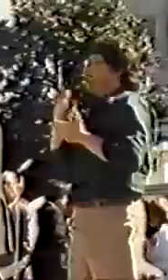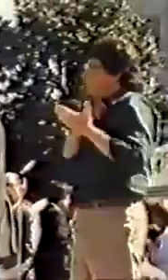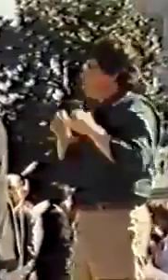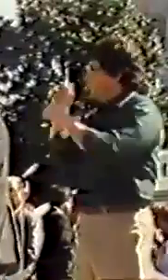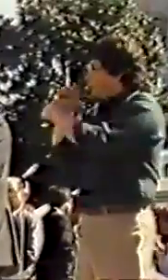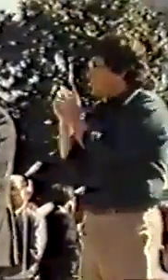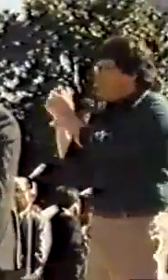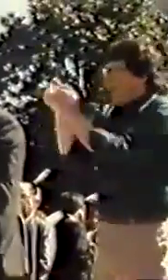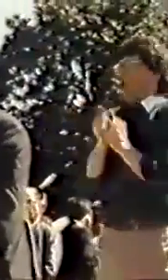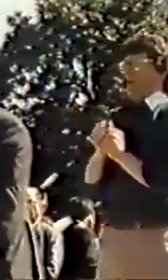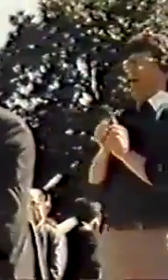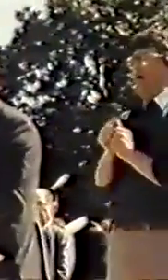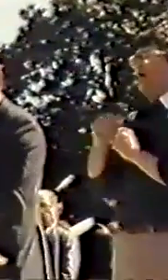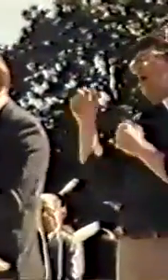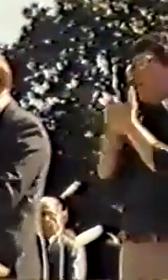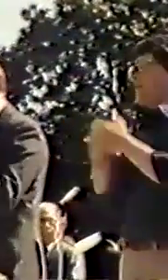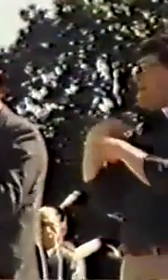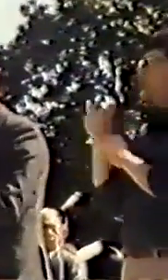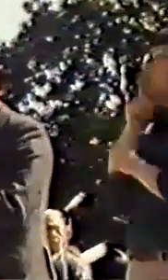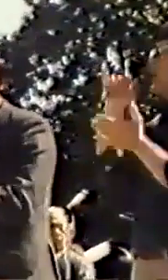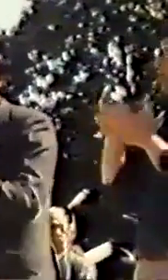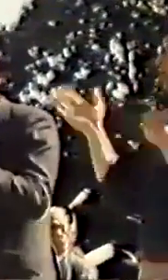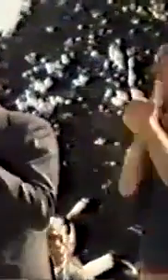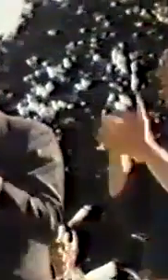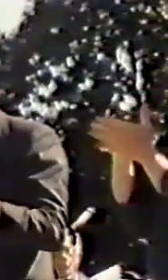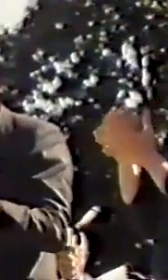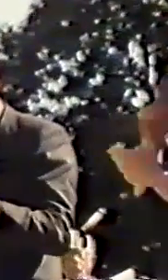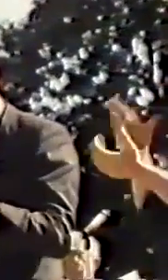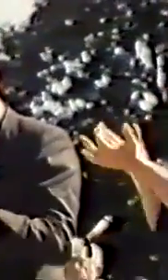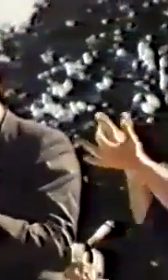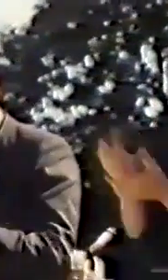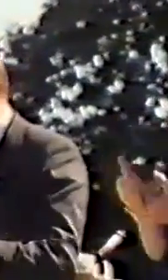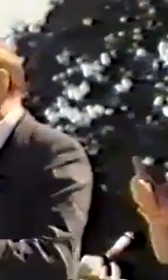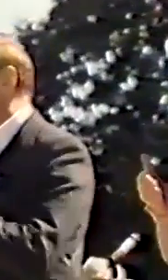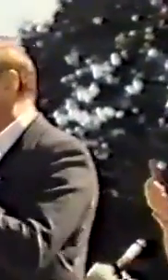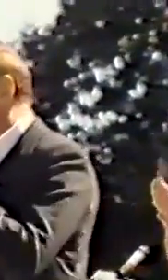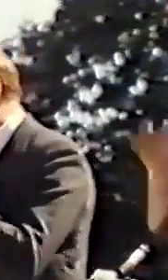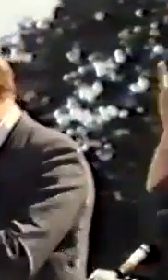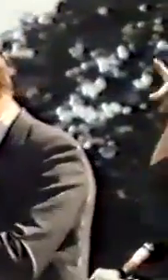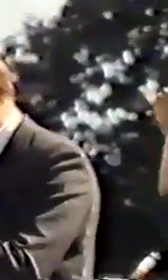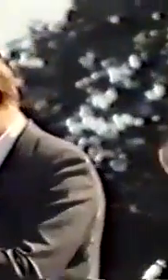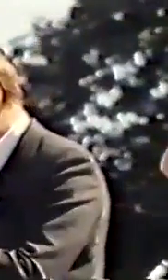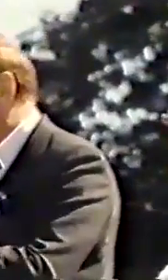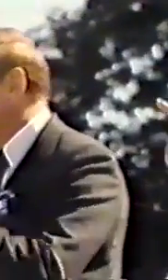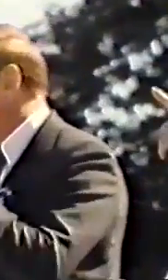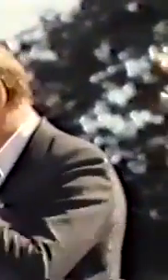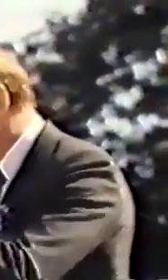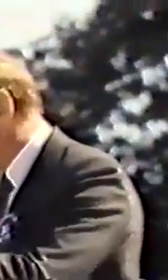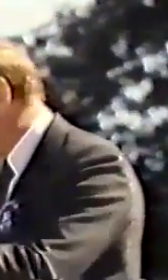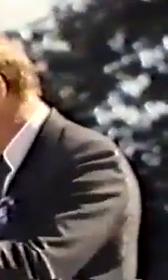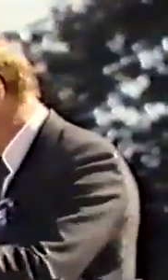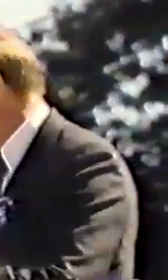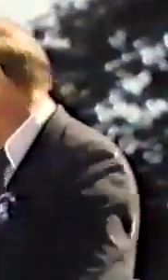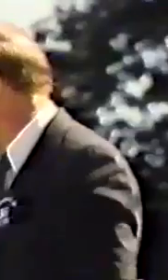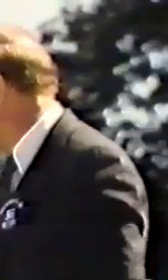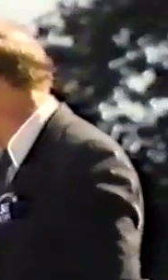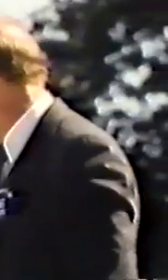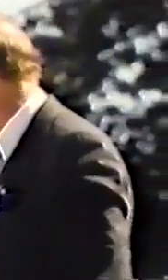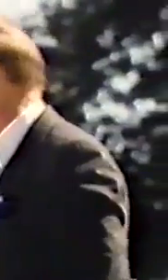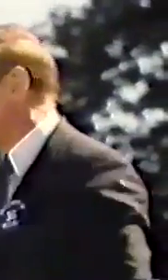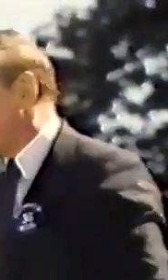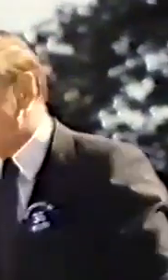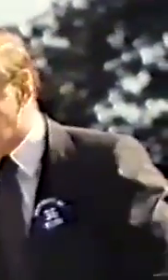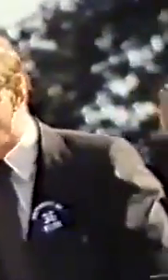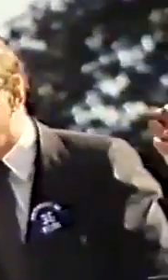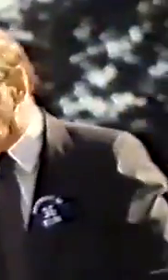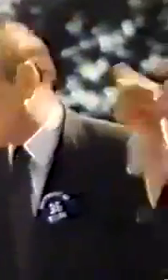work together. Let's at least make sure that whatever money comes through is directed to specific programs and not block